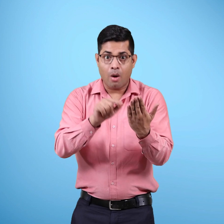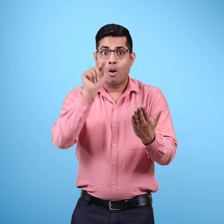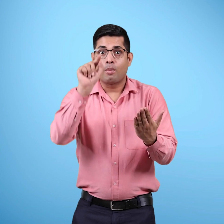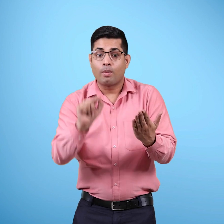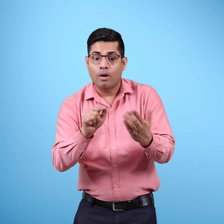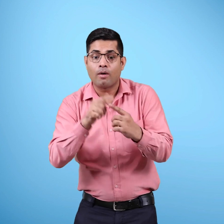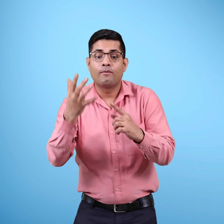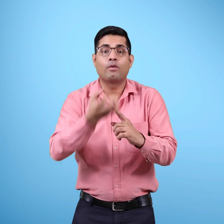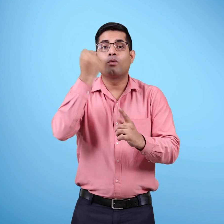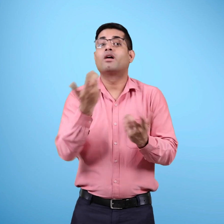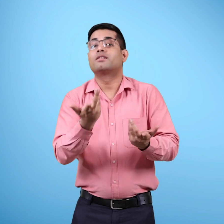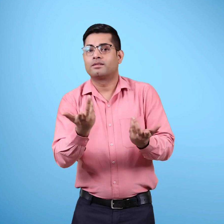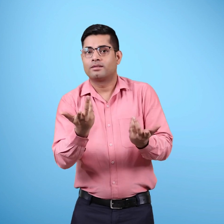What do you find?